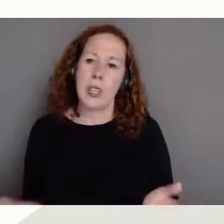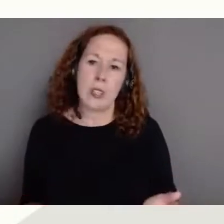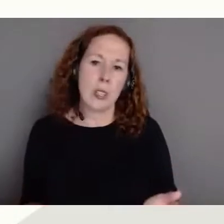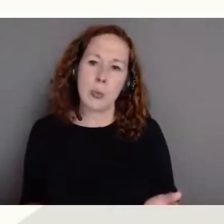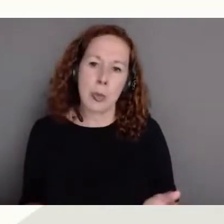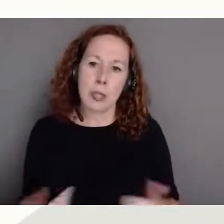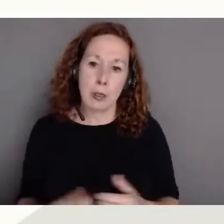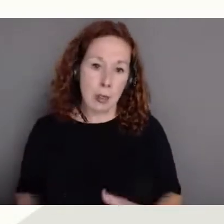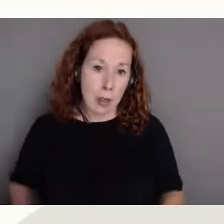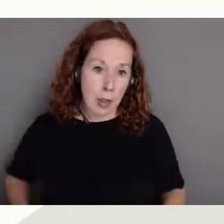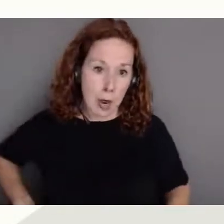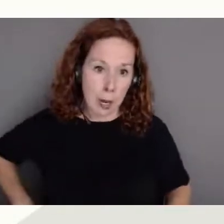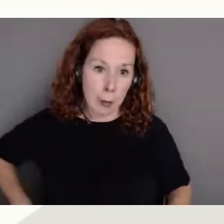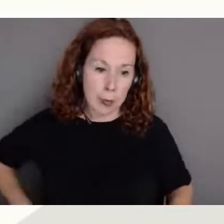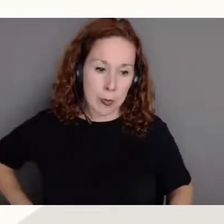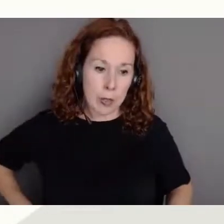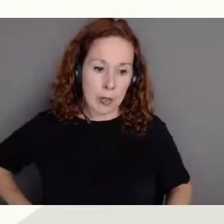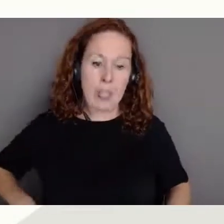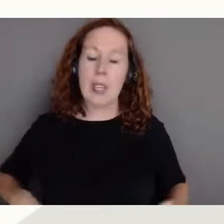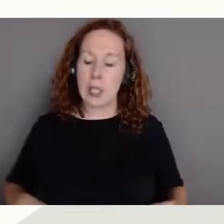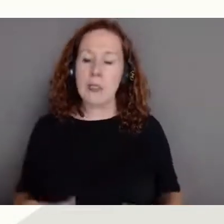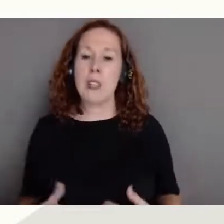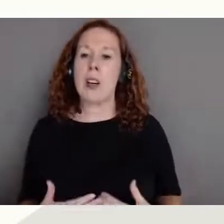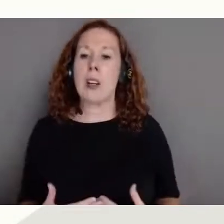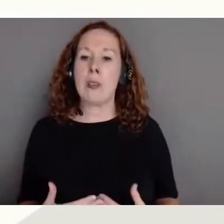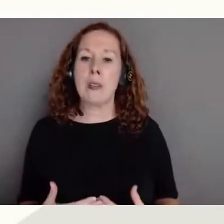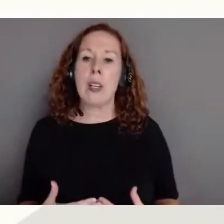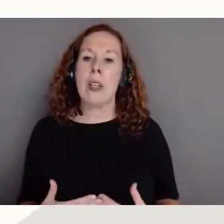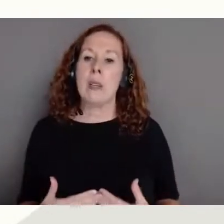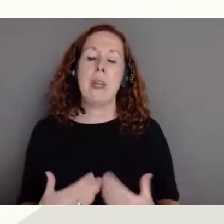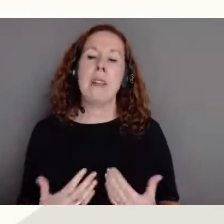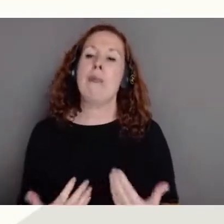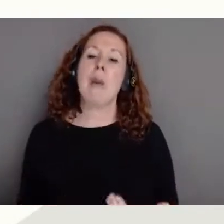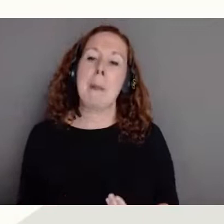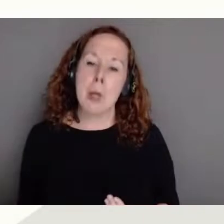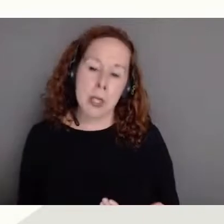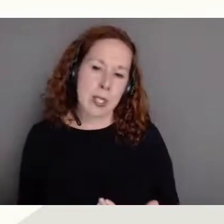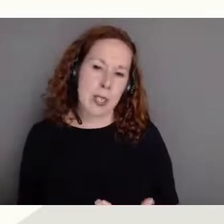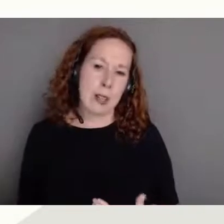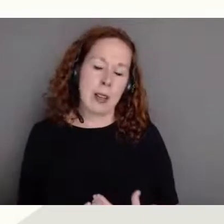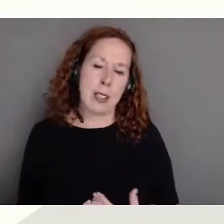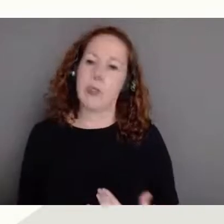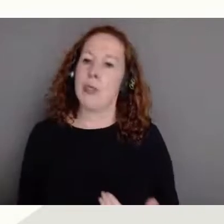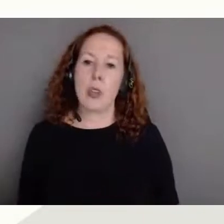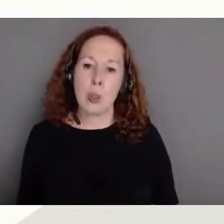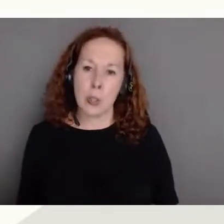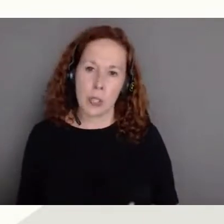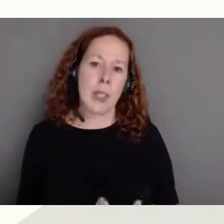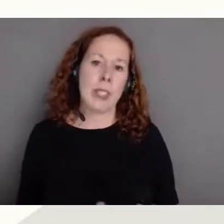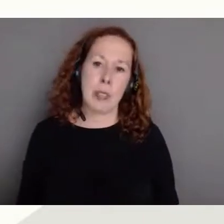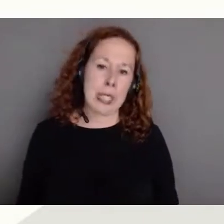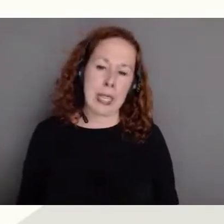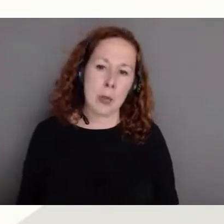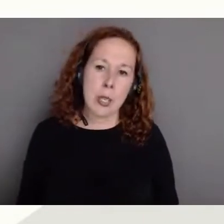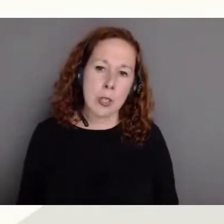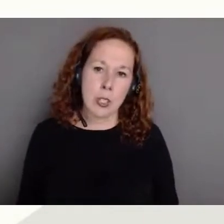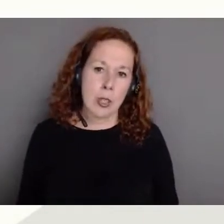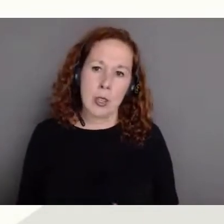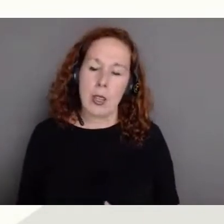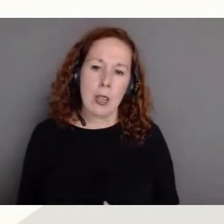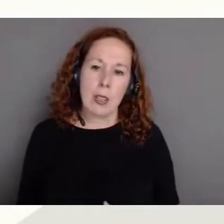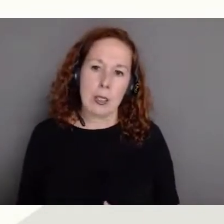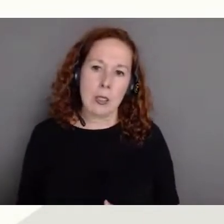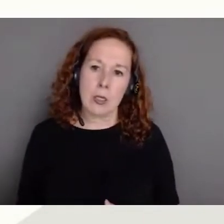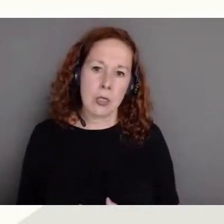don't interpret, um, the gift of being immersed in a different culture, a different